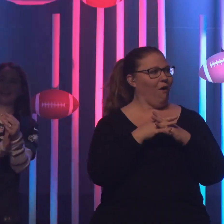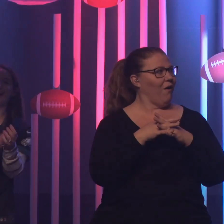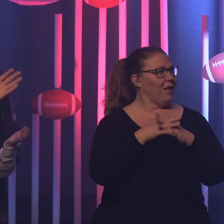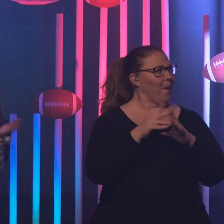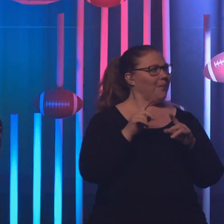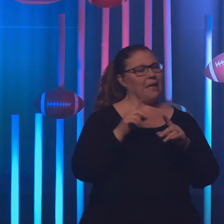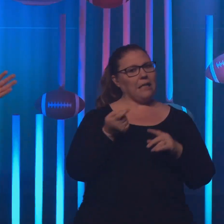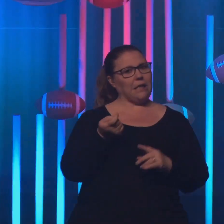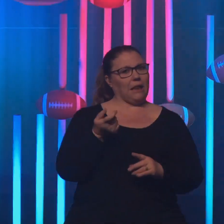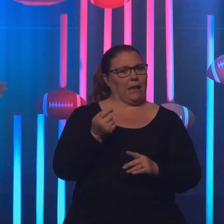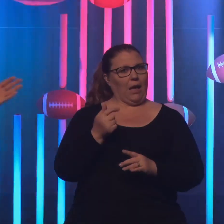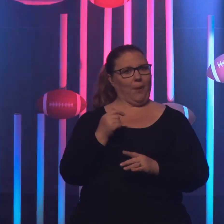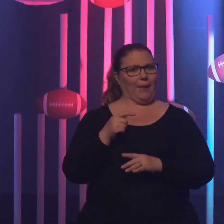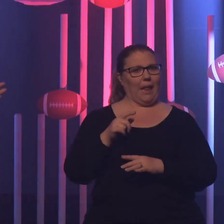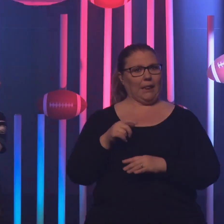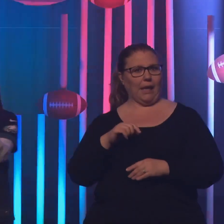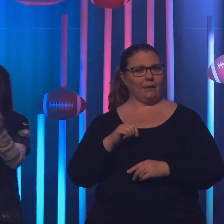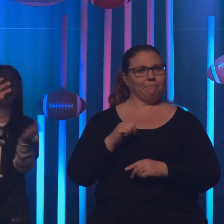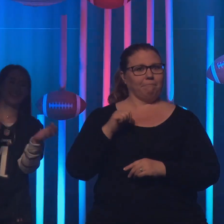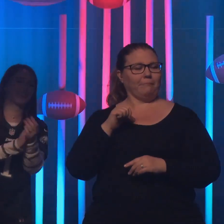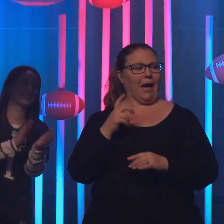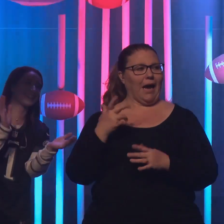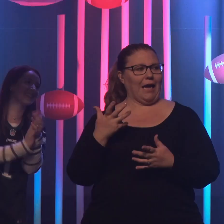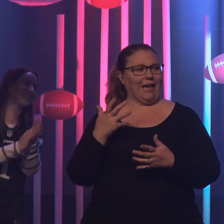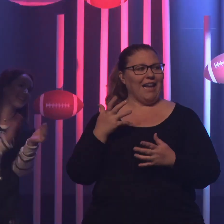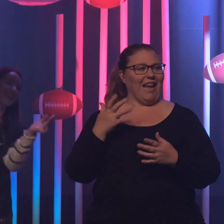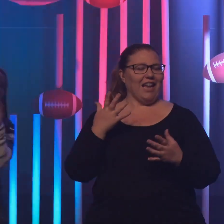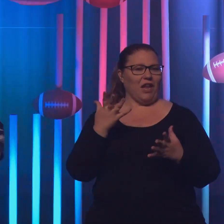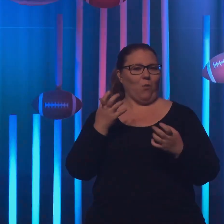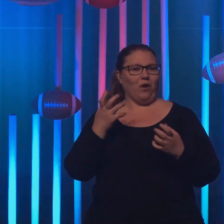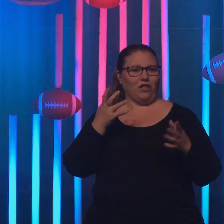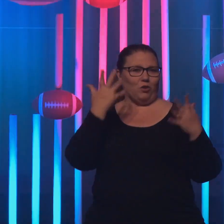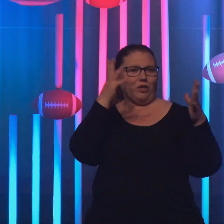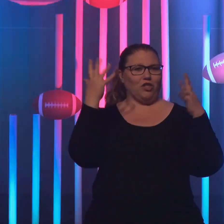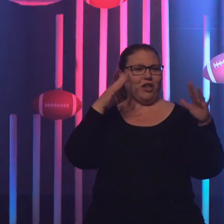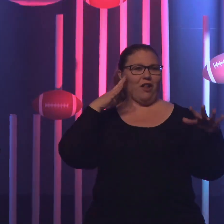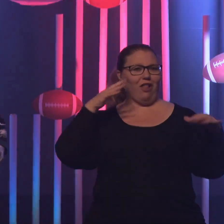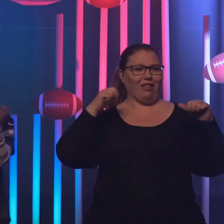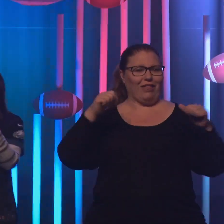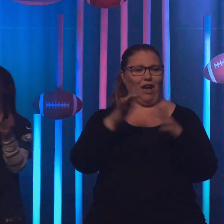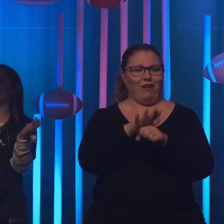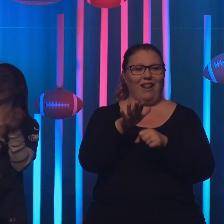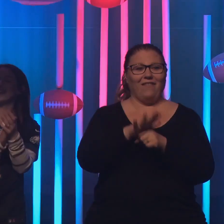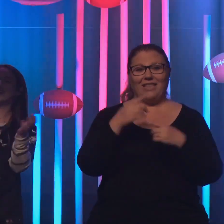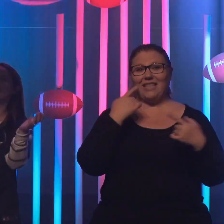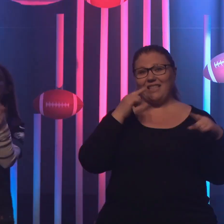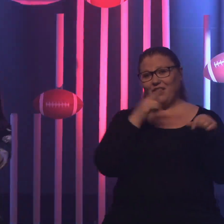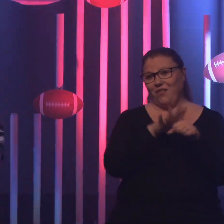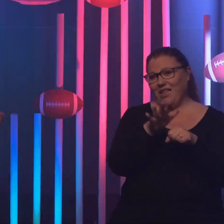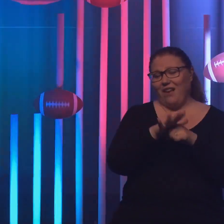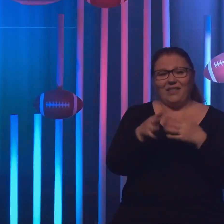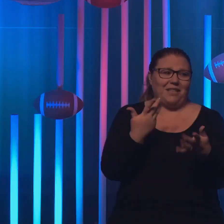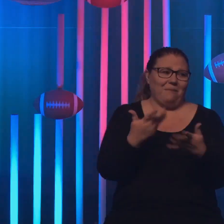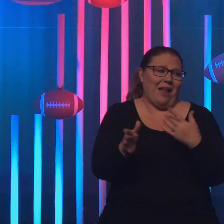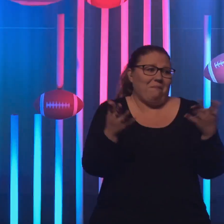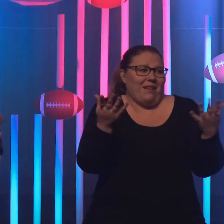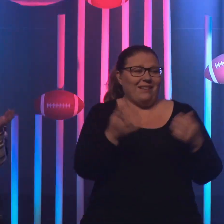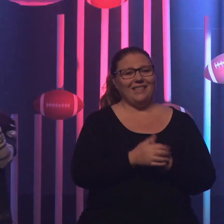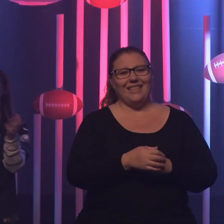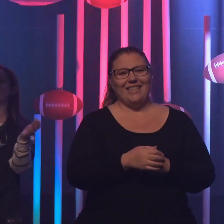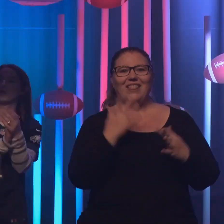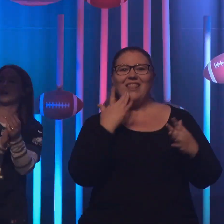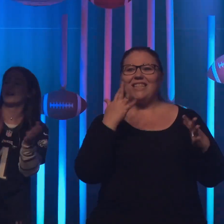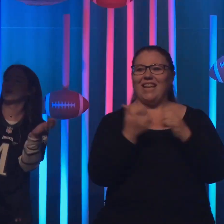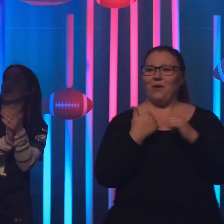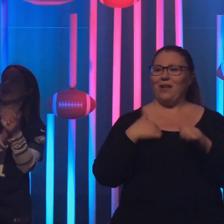won't come up until you're cheering loud enough for him. I don't know. It's kind of weird. He's been successful enough in life it wouldn't matter. But all right, here we go. Sing with